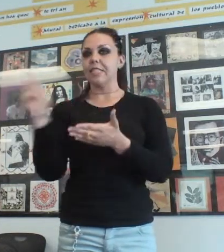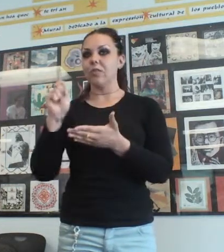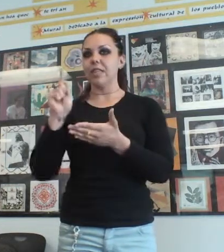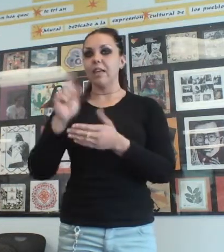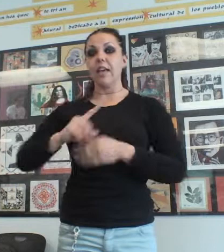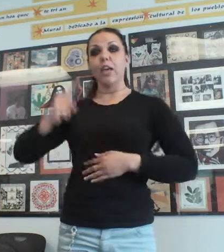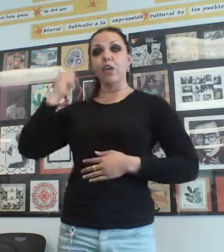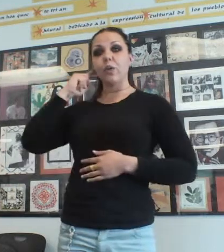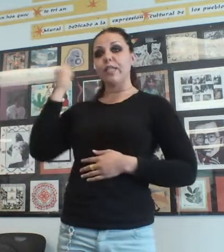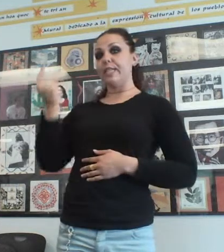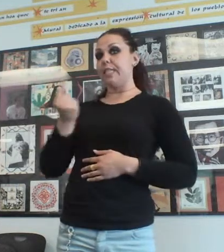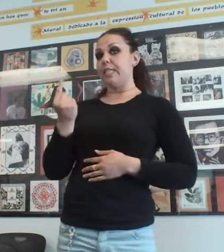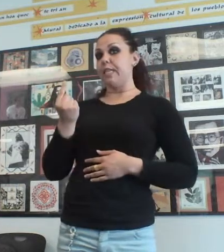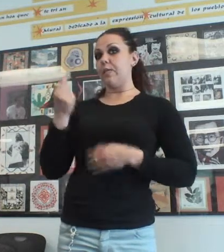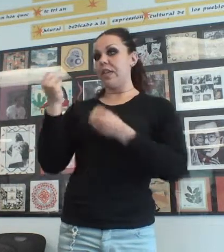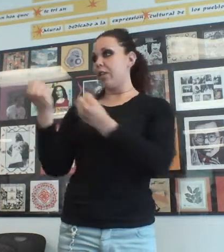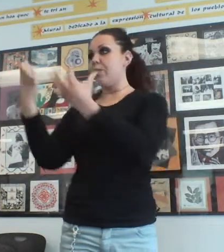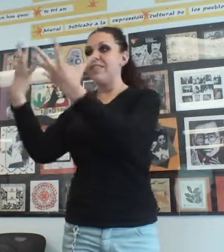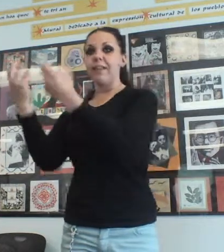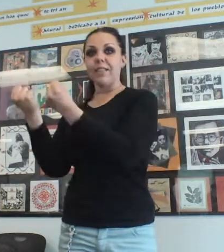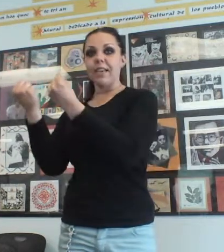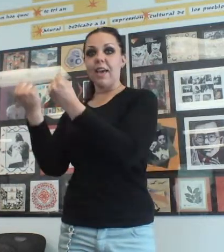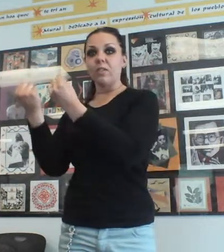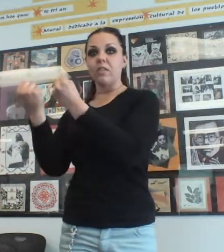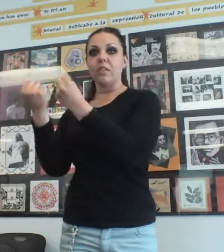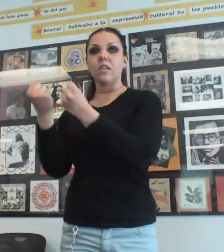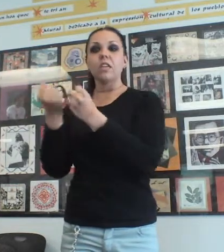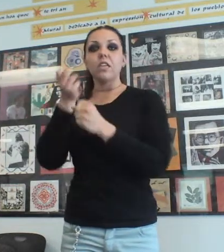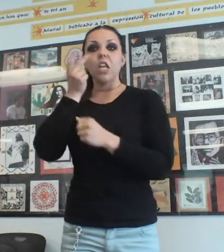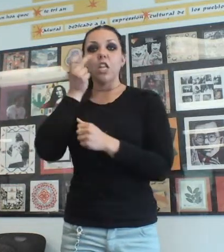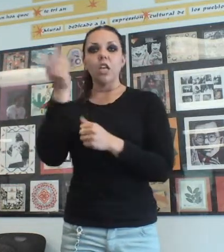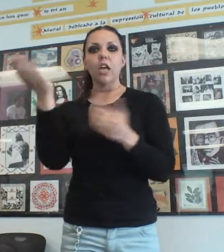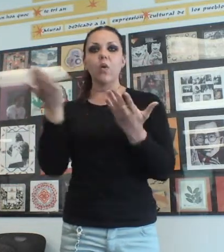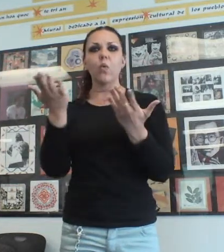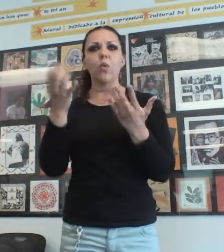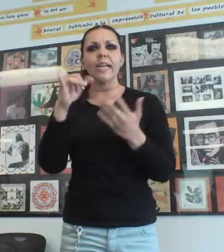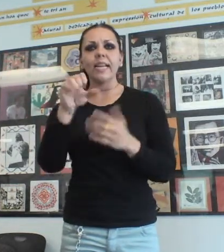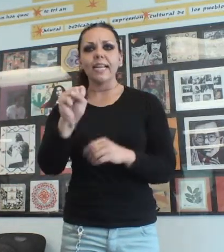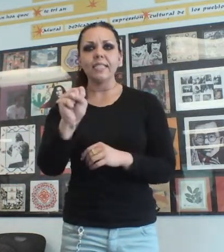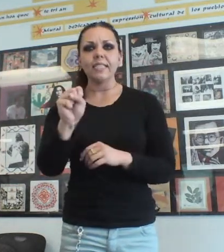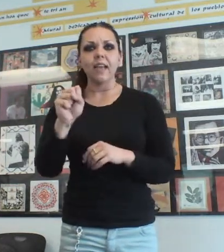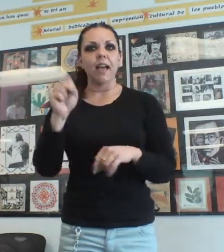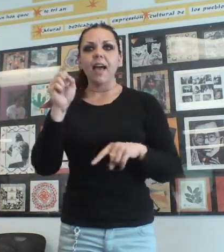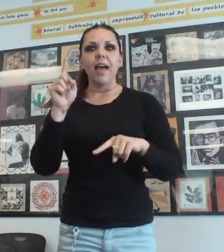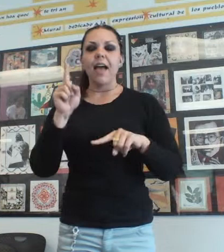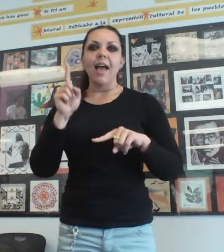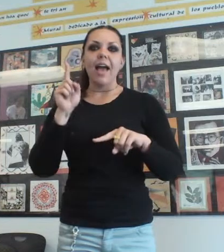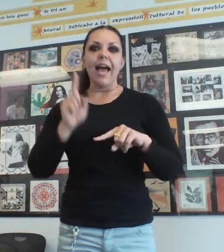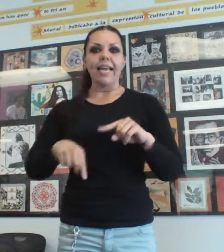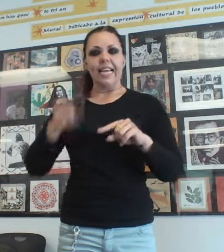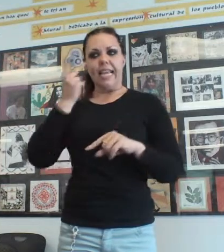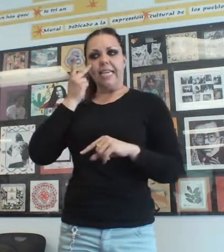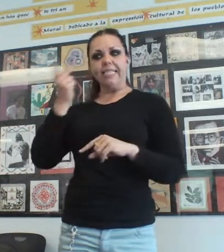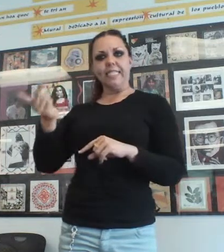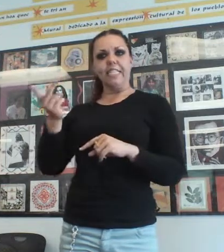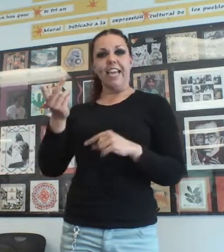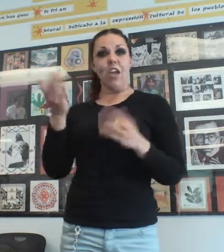put something out, by looking at what that is, I can't necessarily tell exactly what the issue might be if it's